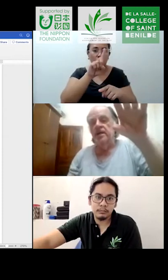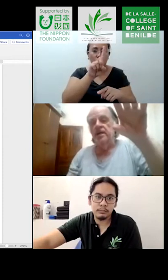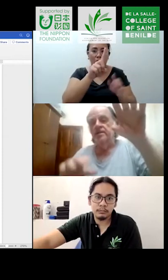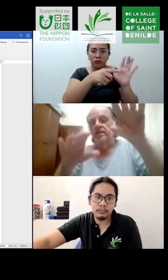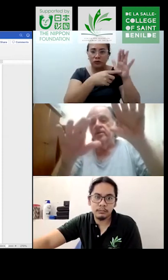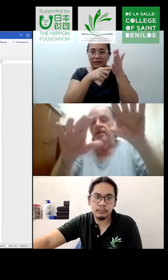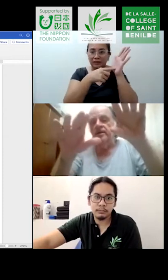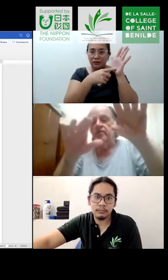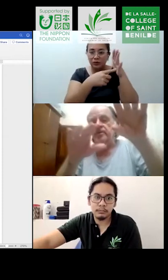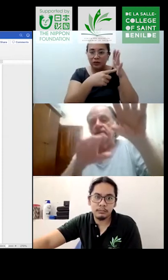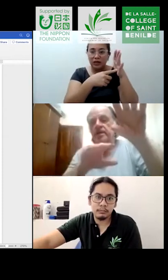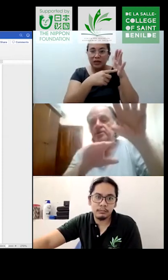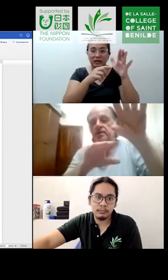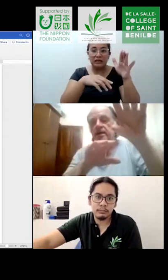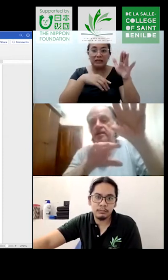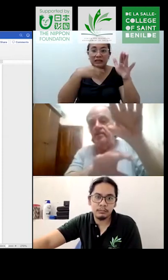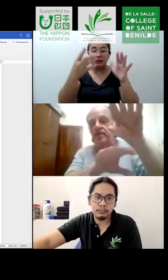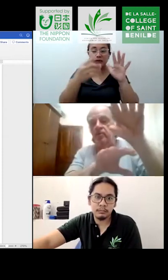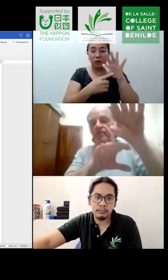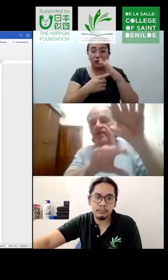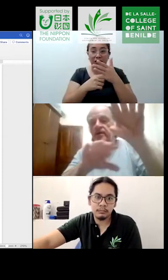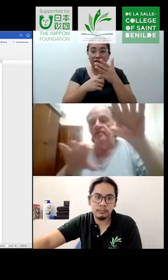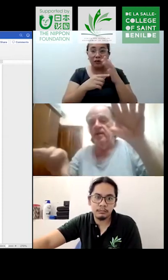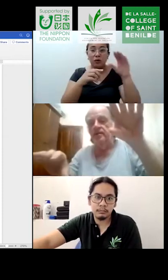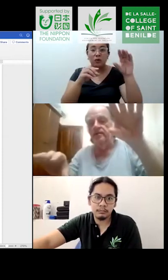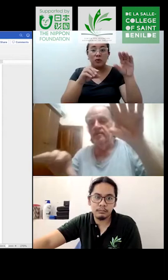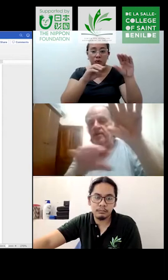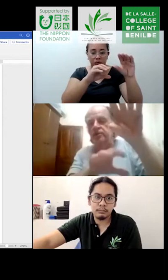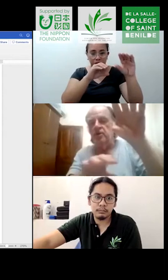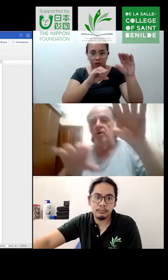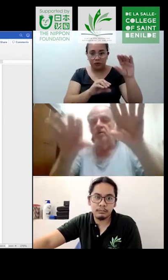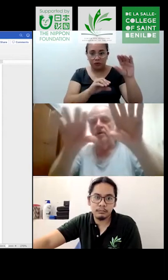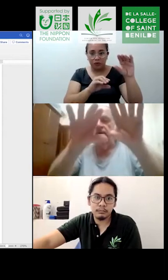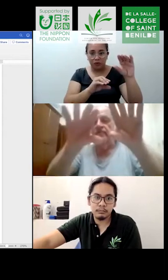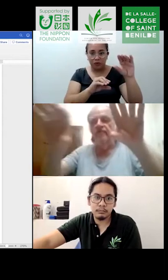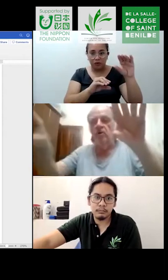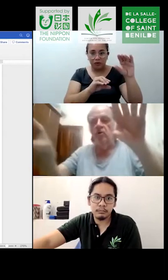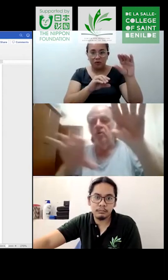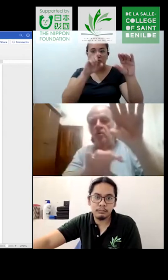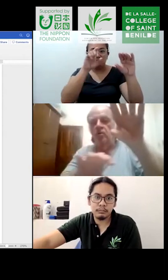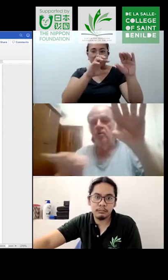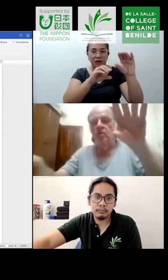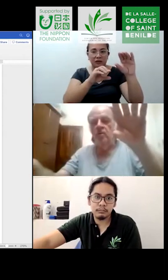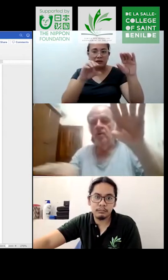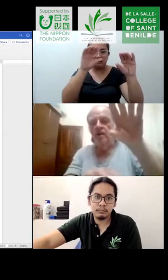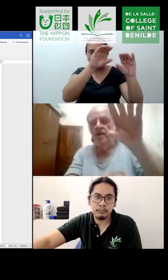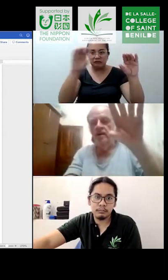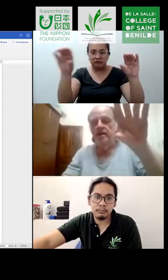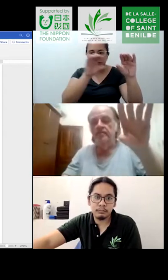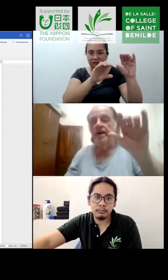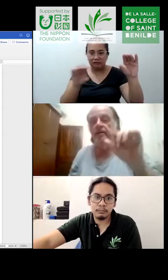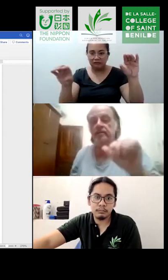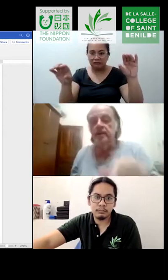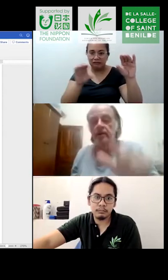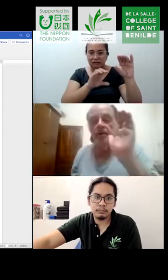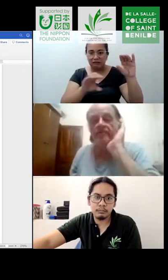orientation, and then when the next orientation came, it moved down. It should all flow in